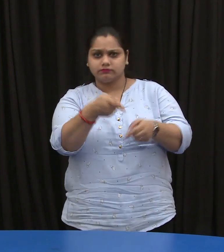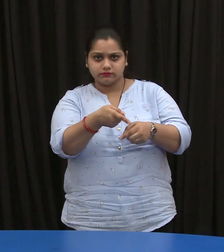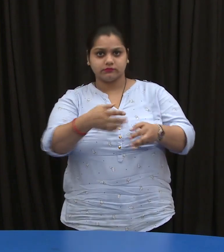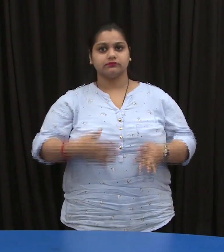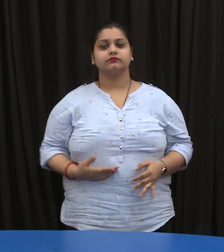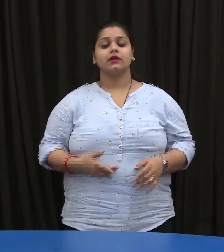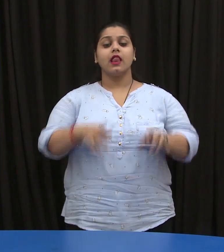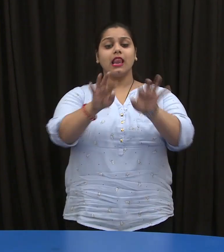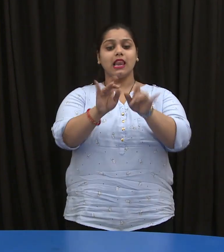laptop,